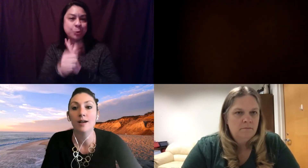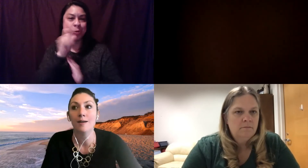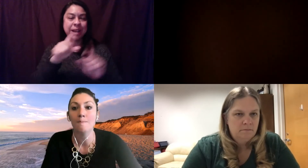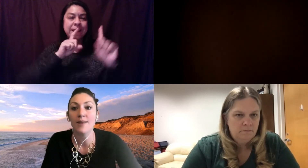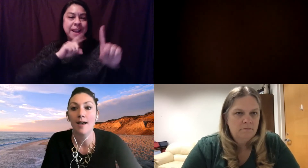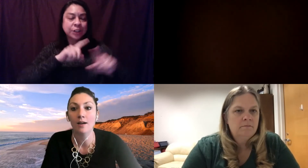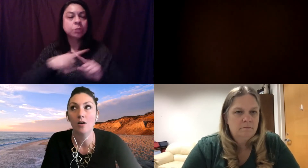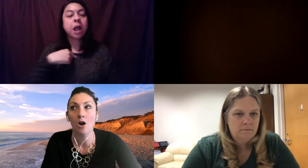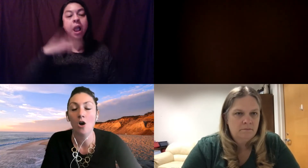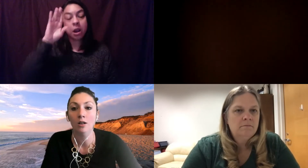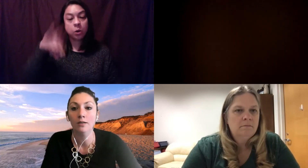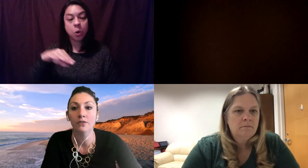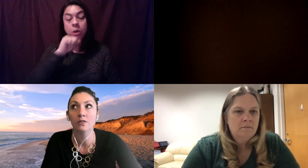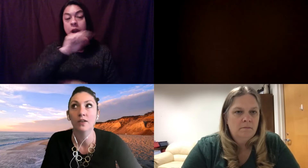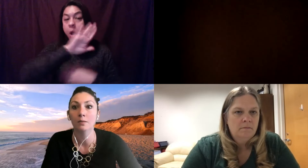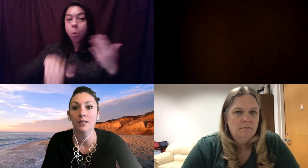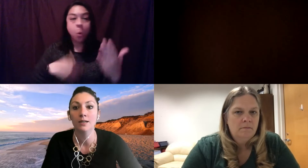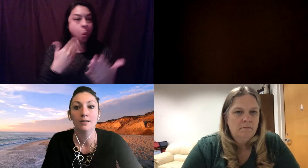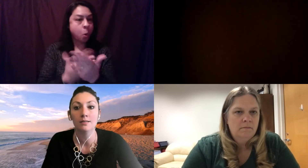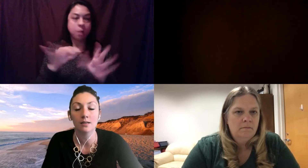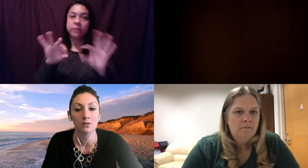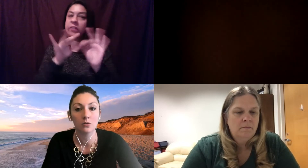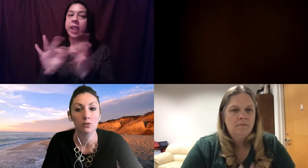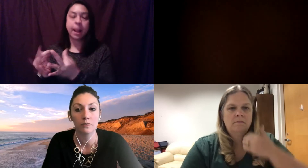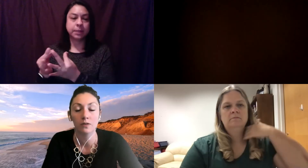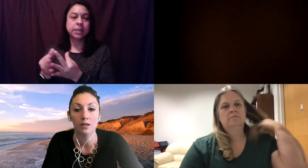know not all of the families